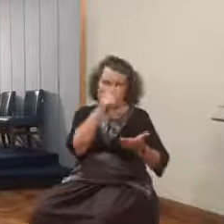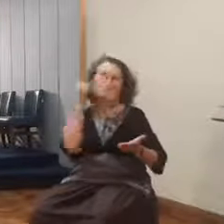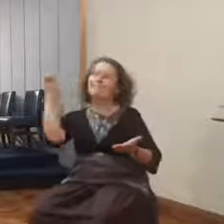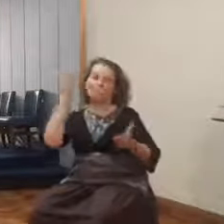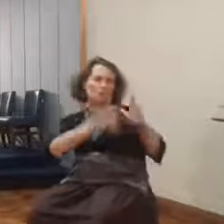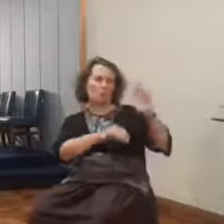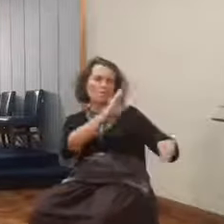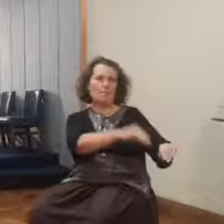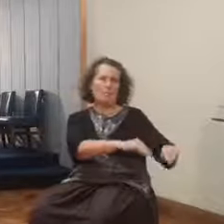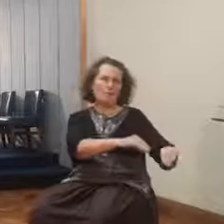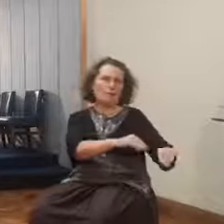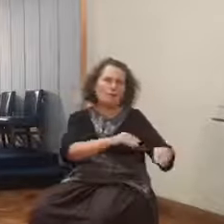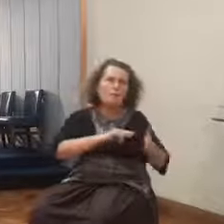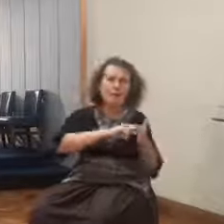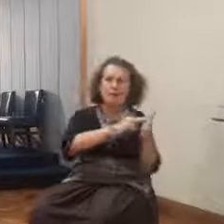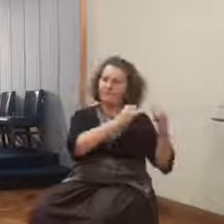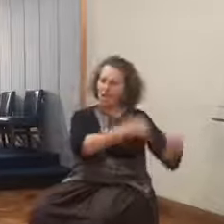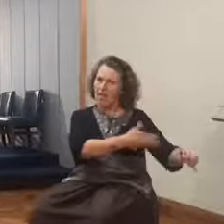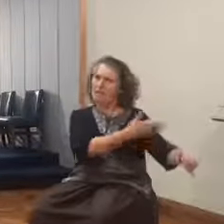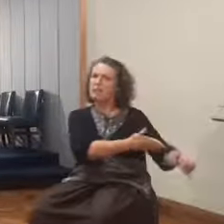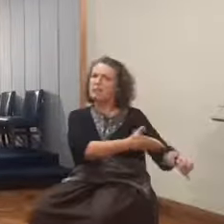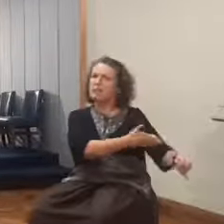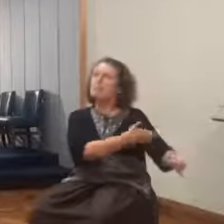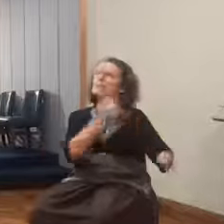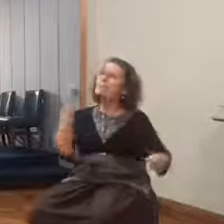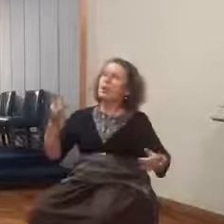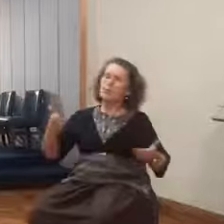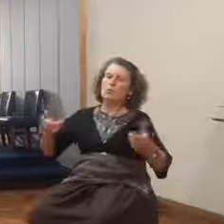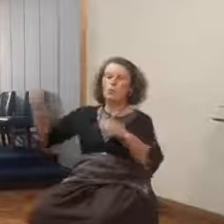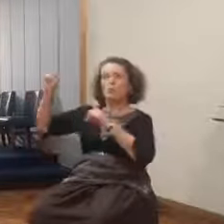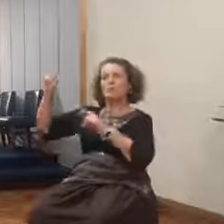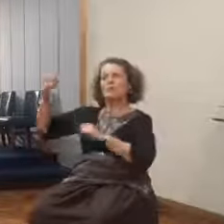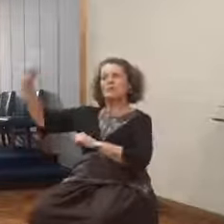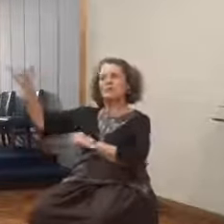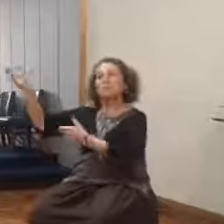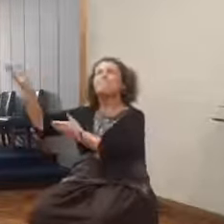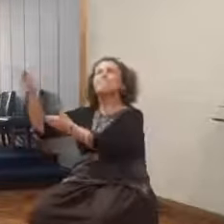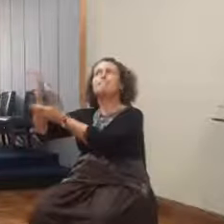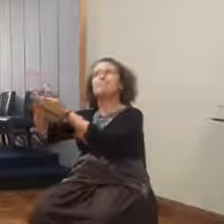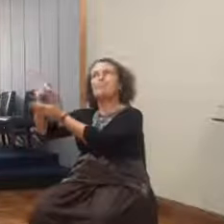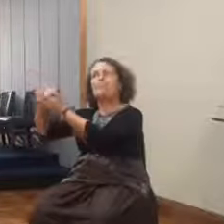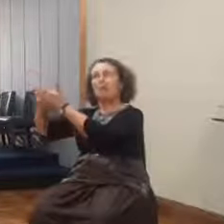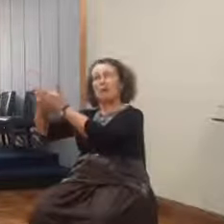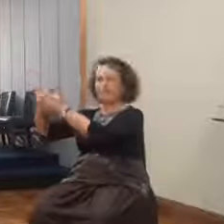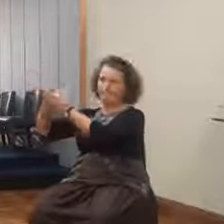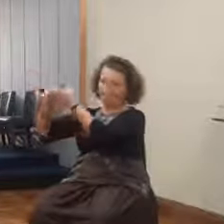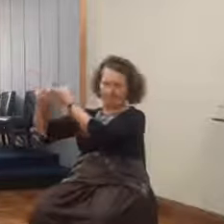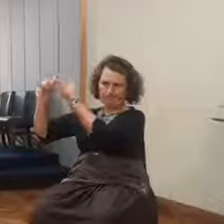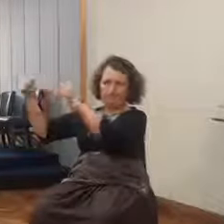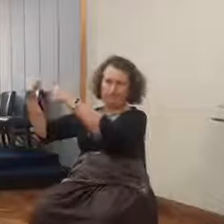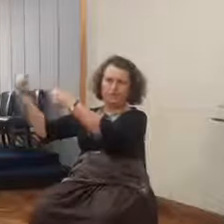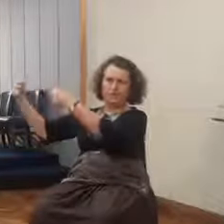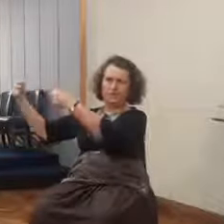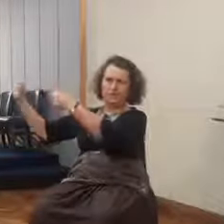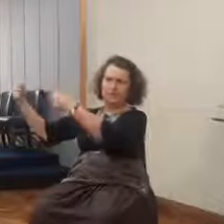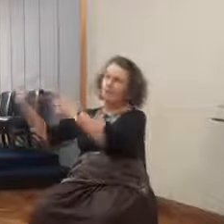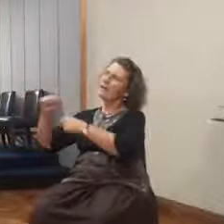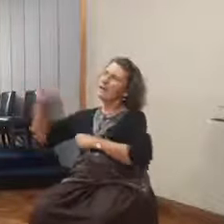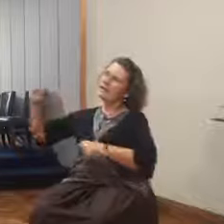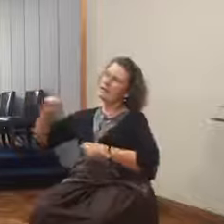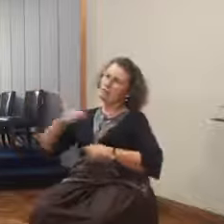none effect. The counsel of the Lord standeth forever, the thoughts of his heart to all